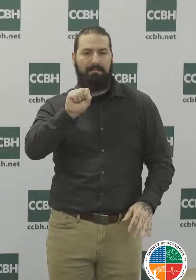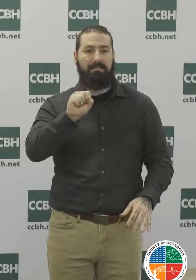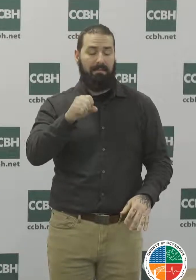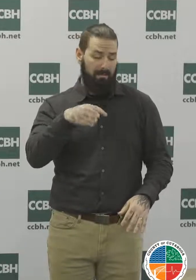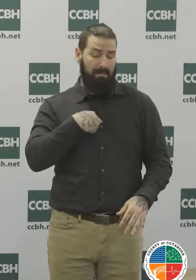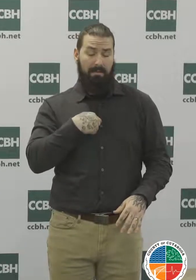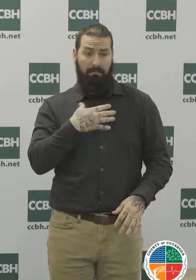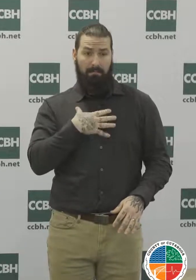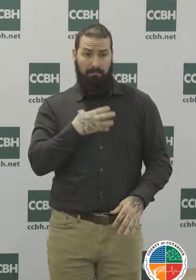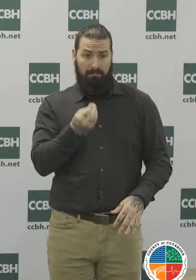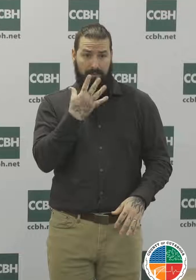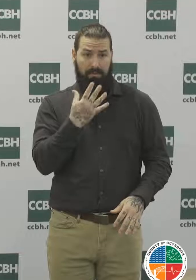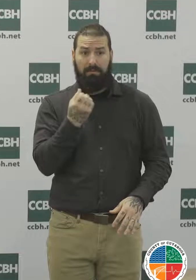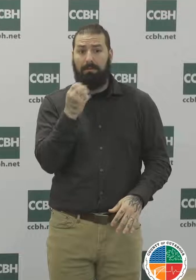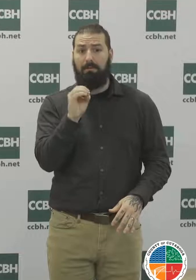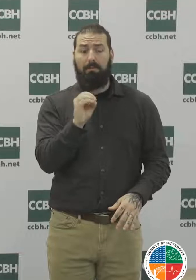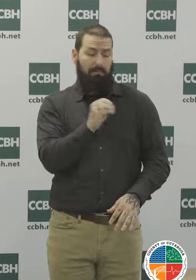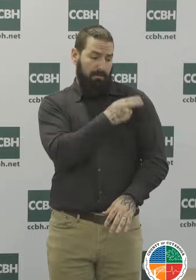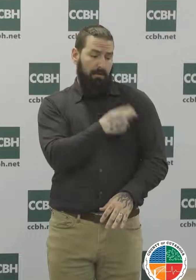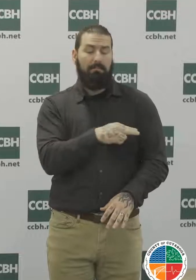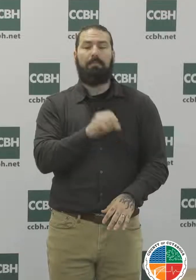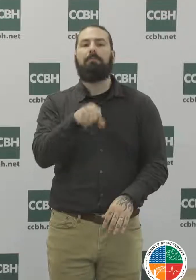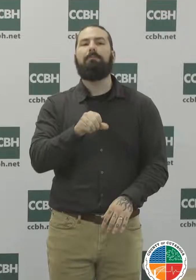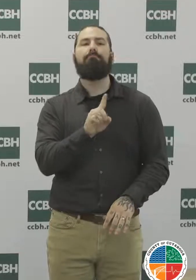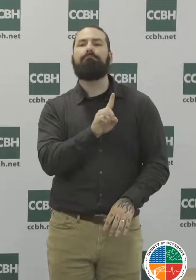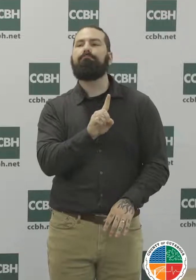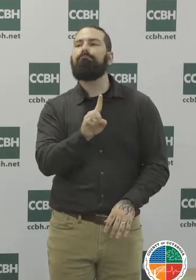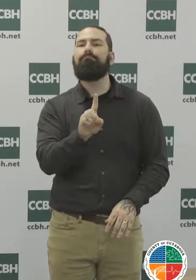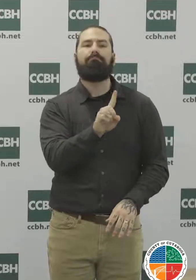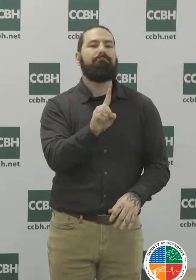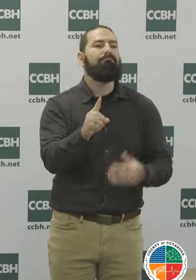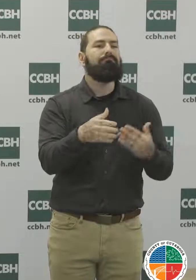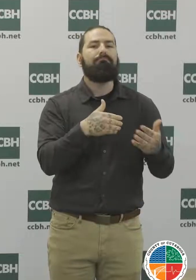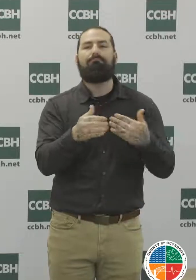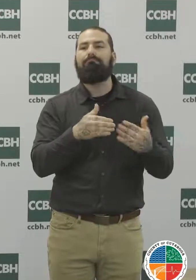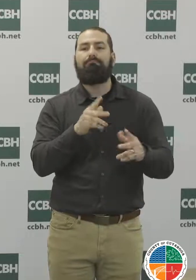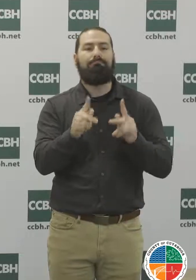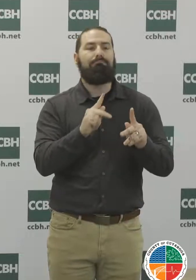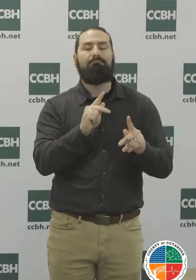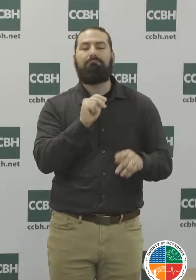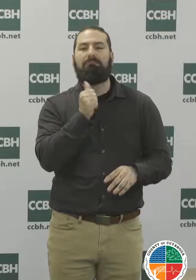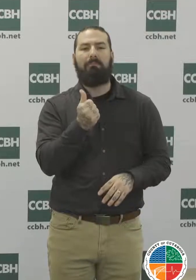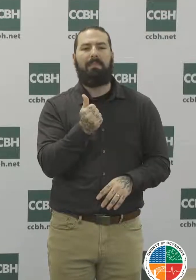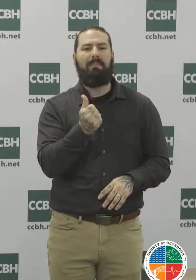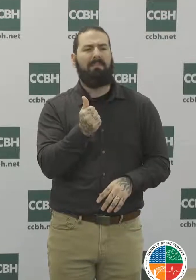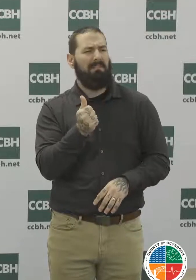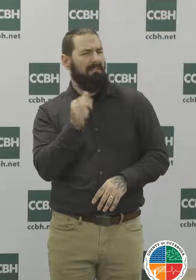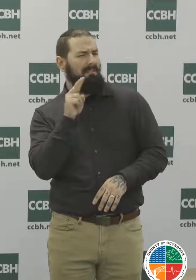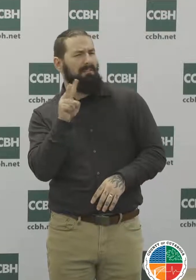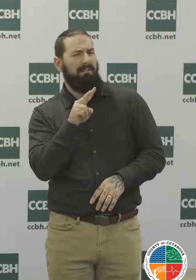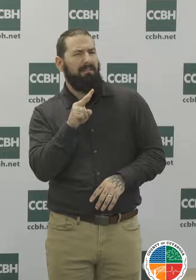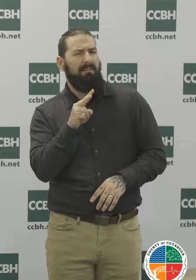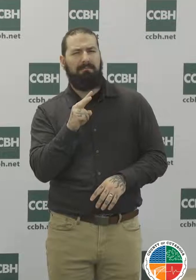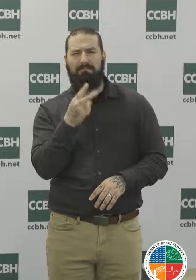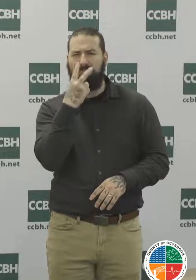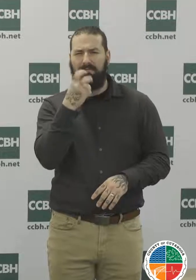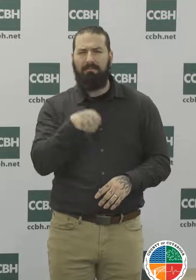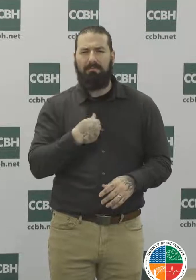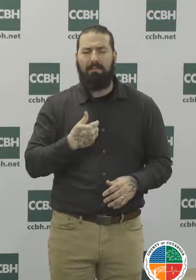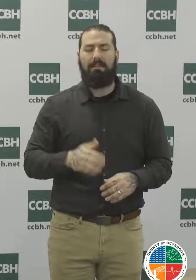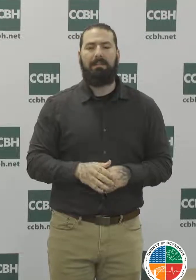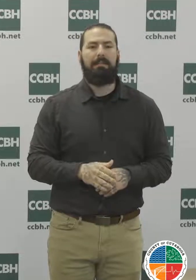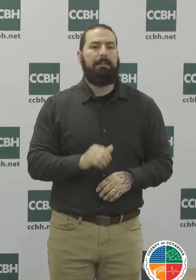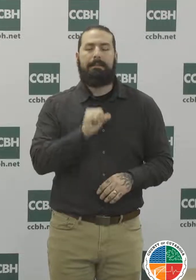hospital without being questioned. That is not the case for individuals of color here or in communities across the